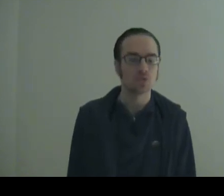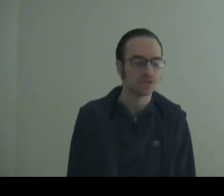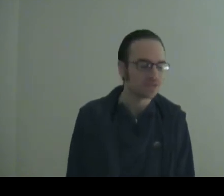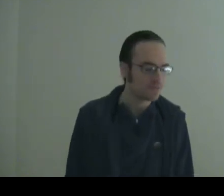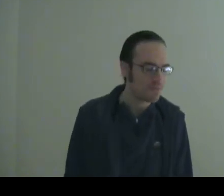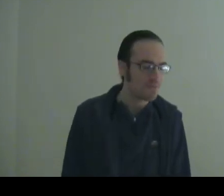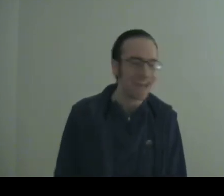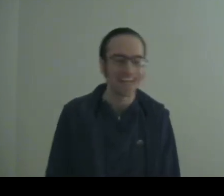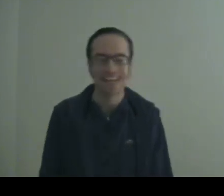clones." Man.